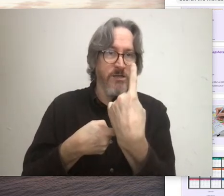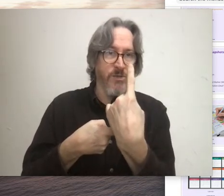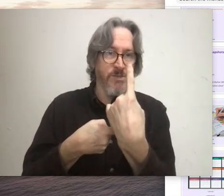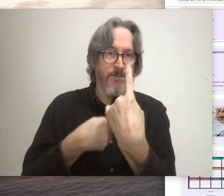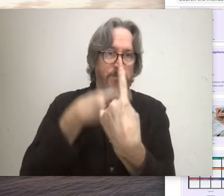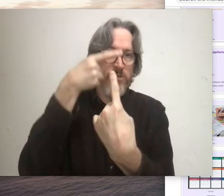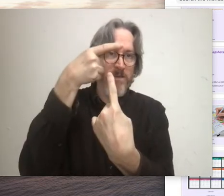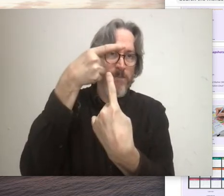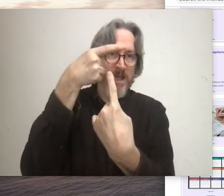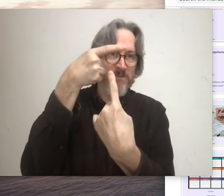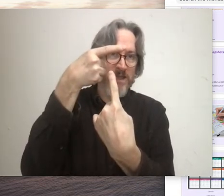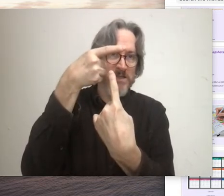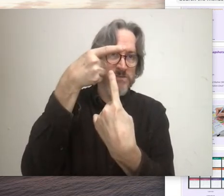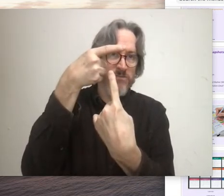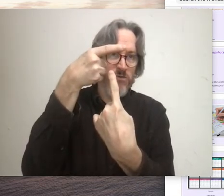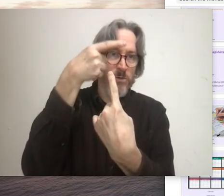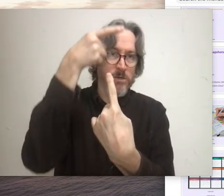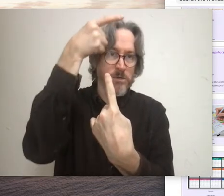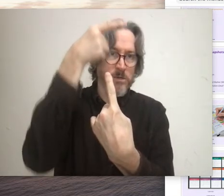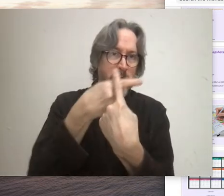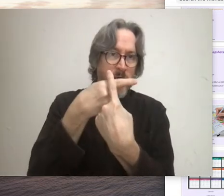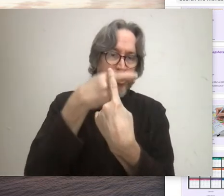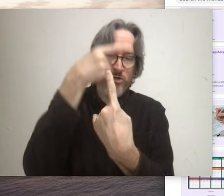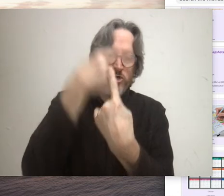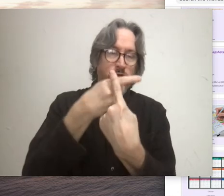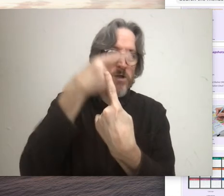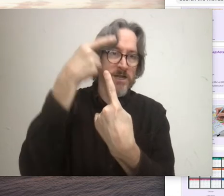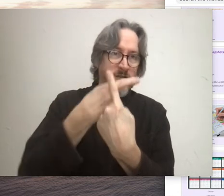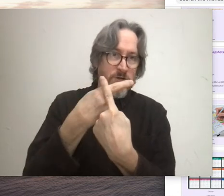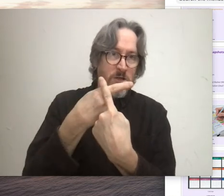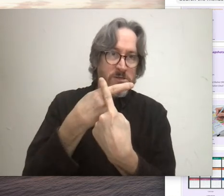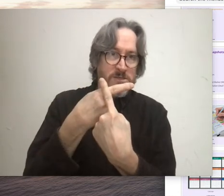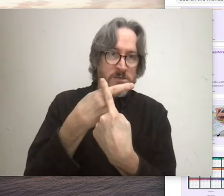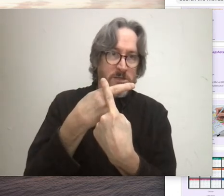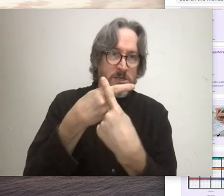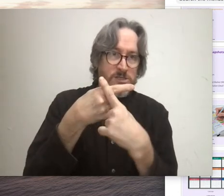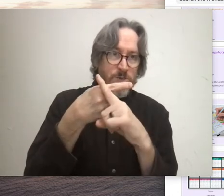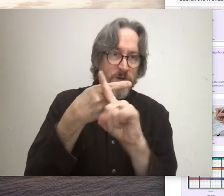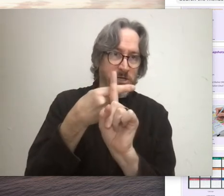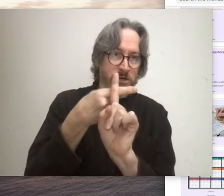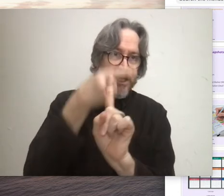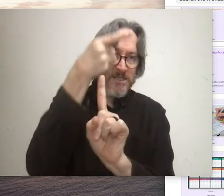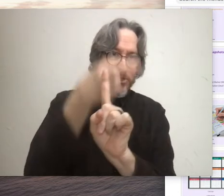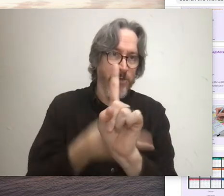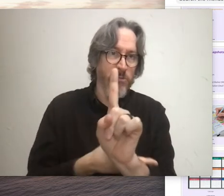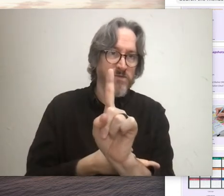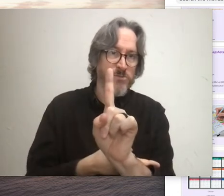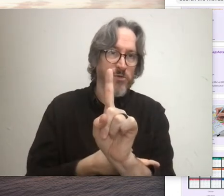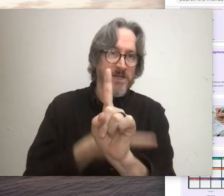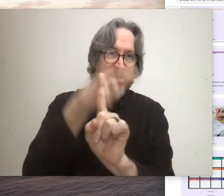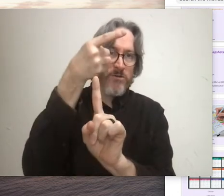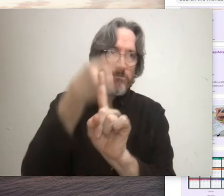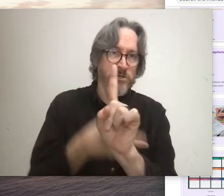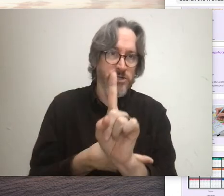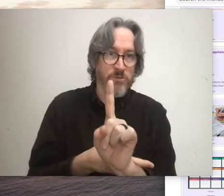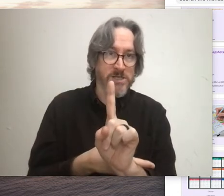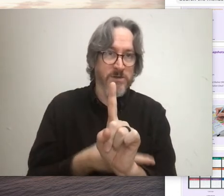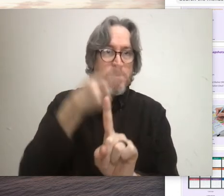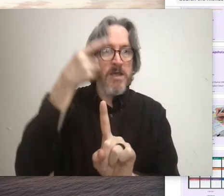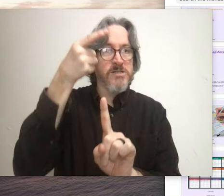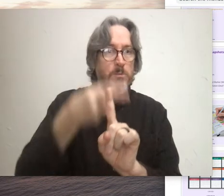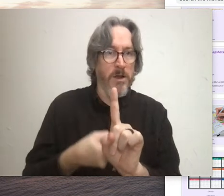hand so it's both back of hand is forward, you're going to run into your knuckles. So you want to turn it like this so you can move smoothly down to